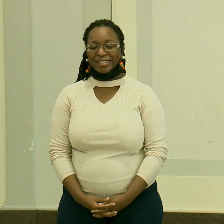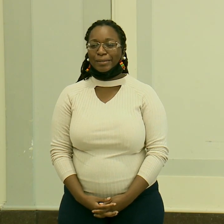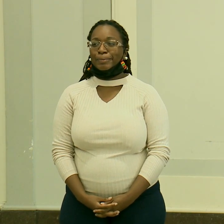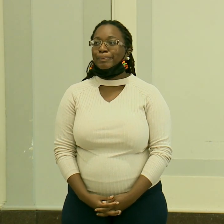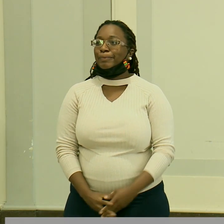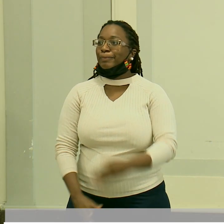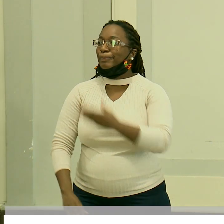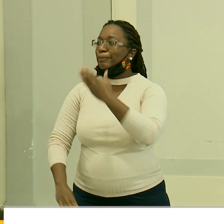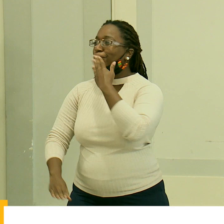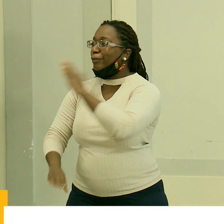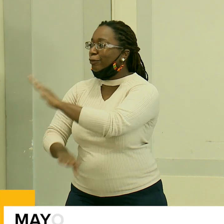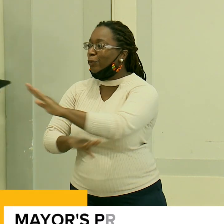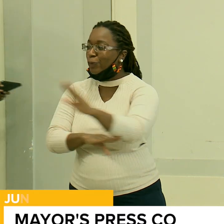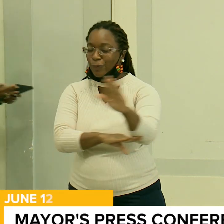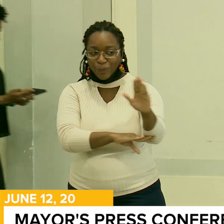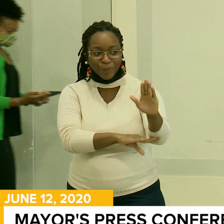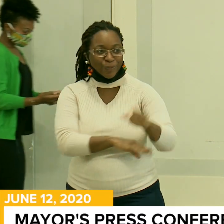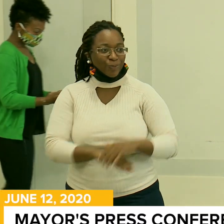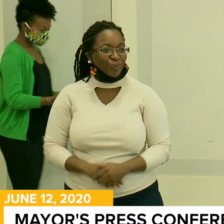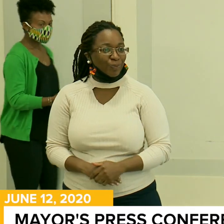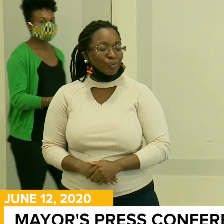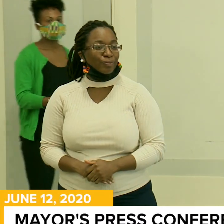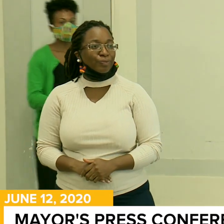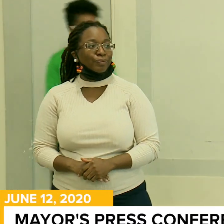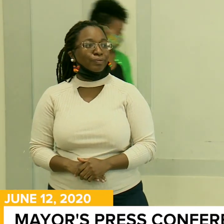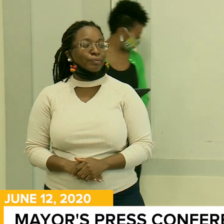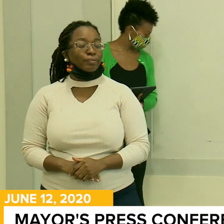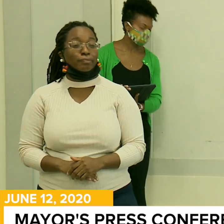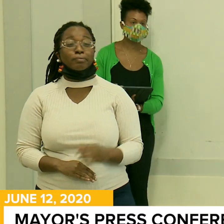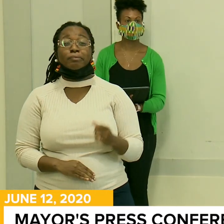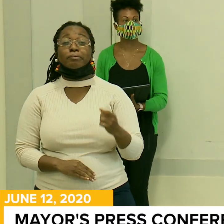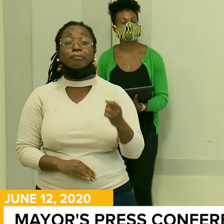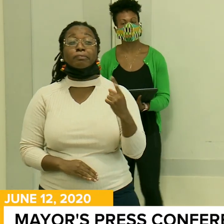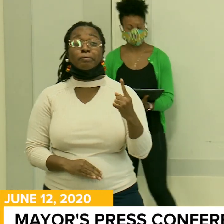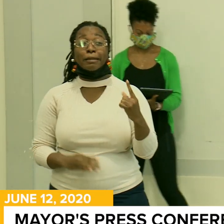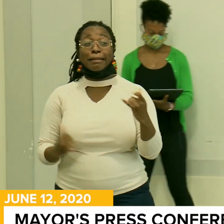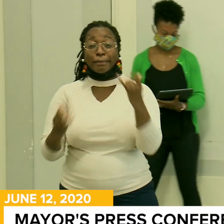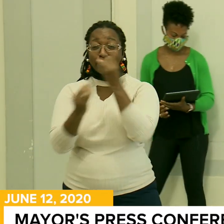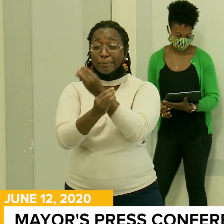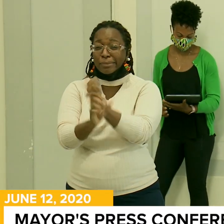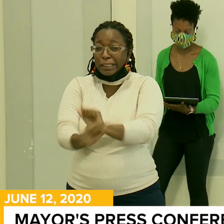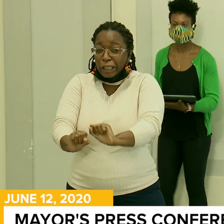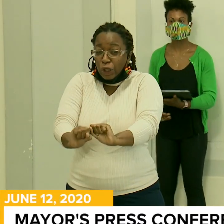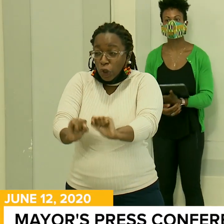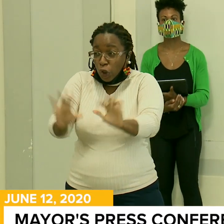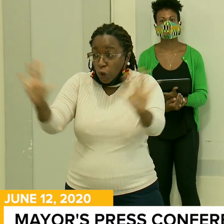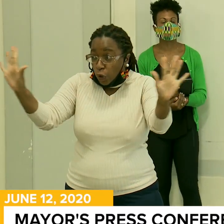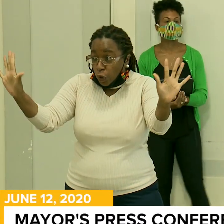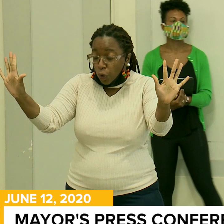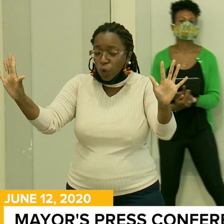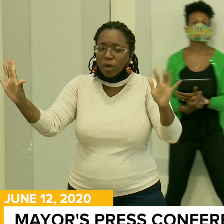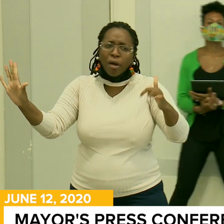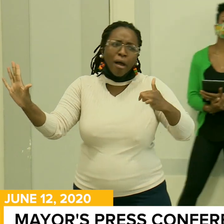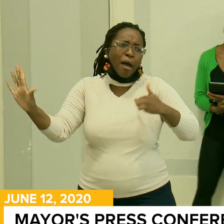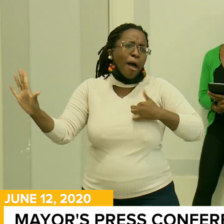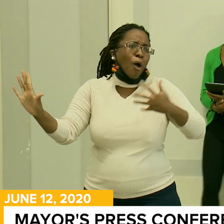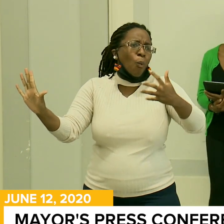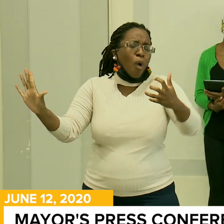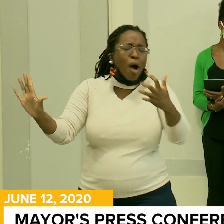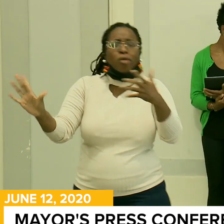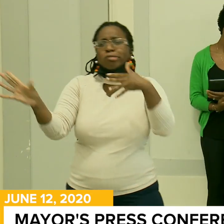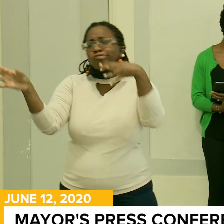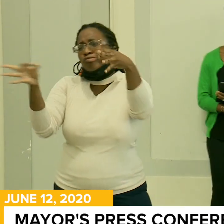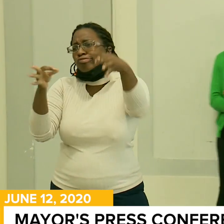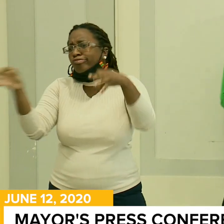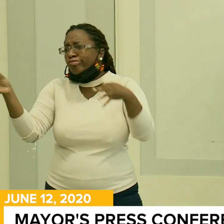Good afternoon. Let me be crystal clear with everyone. I, more than almost anyone, would love to say that Baltimore City